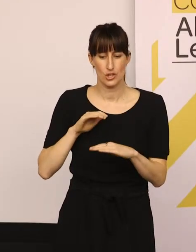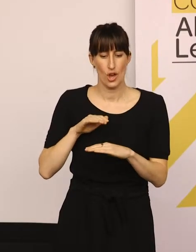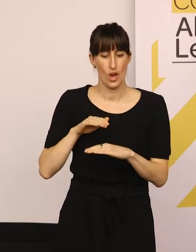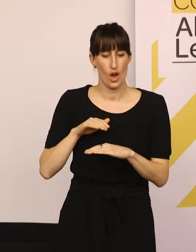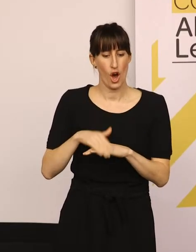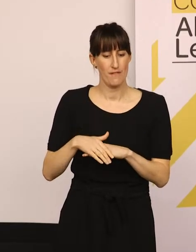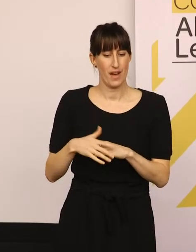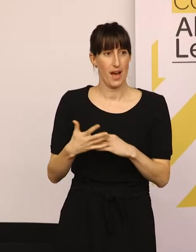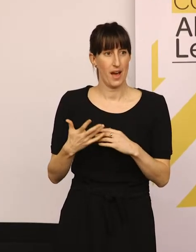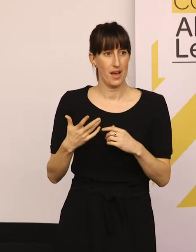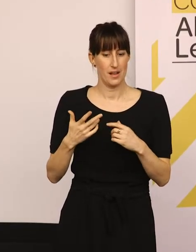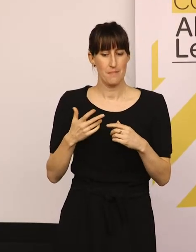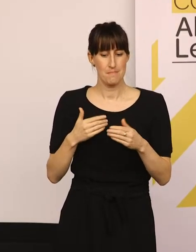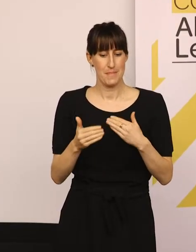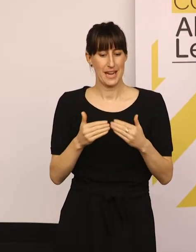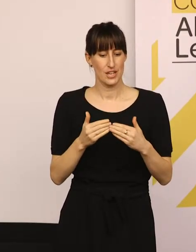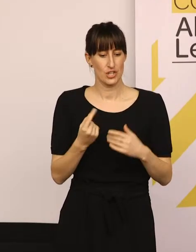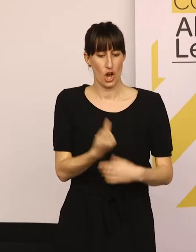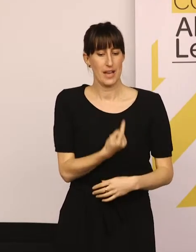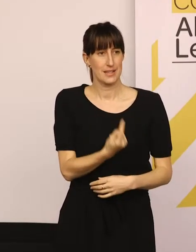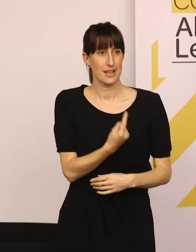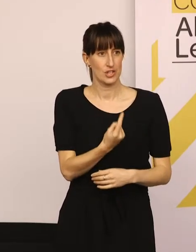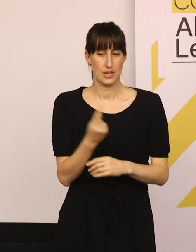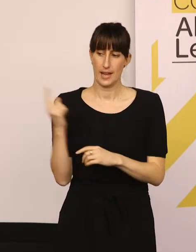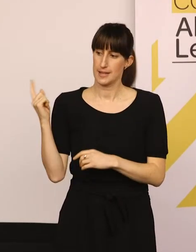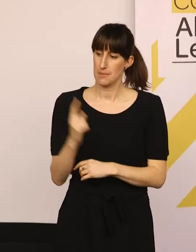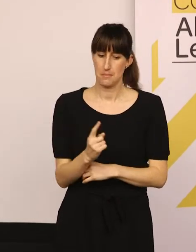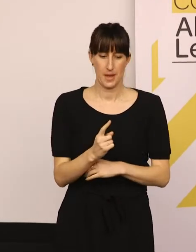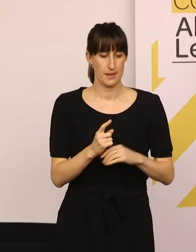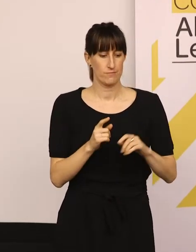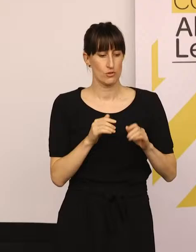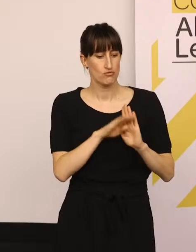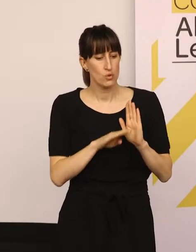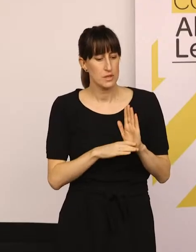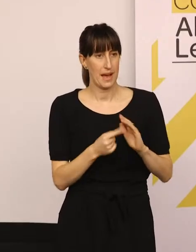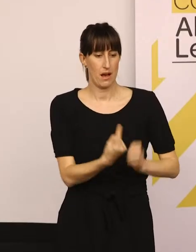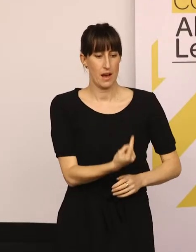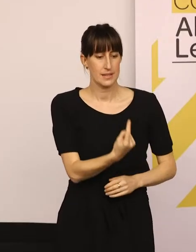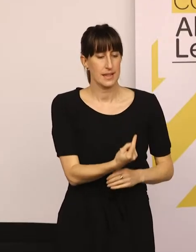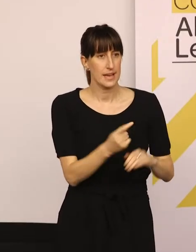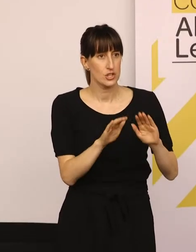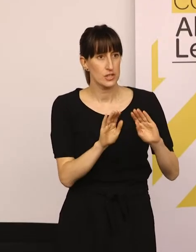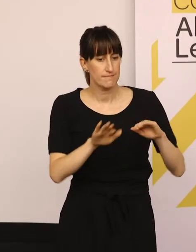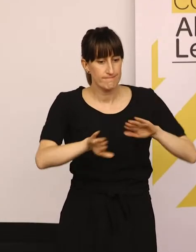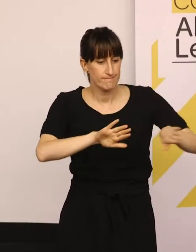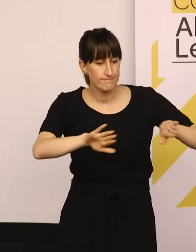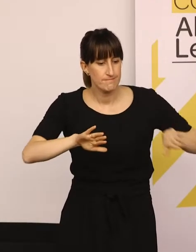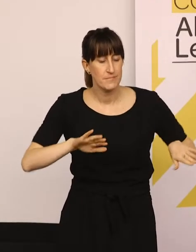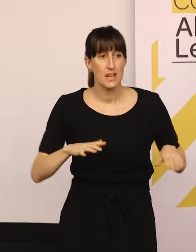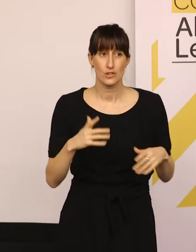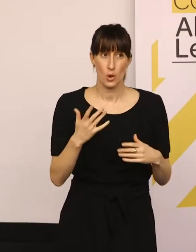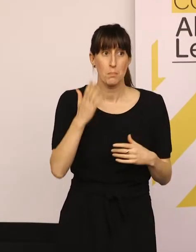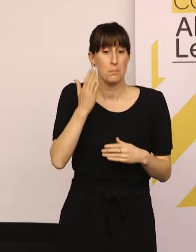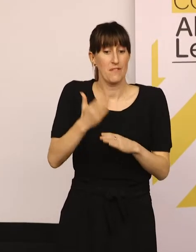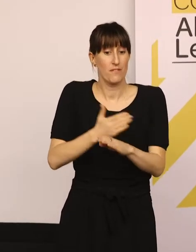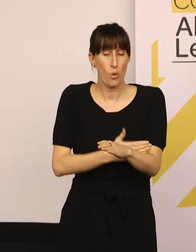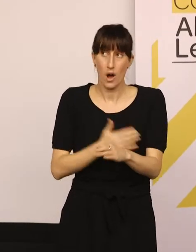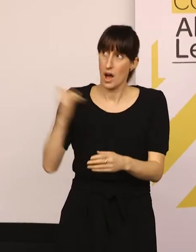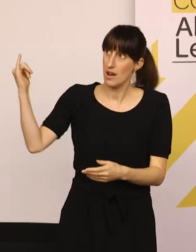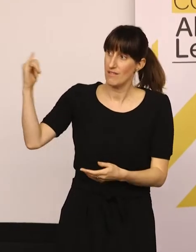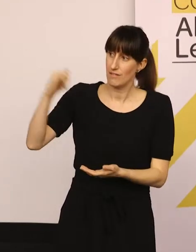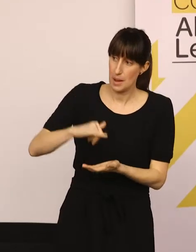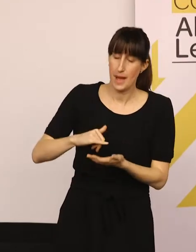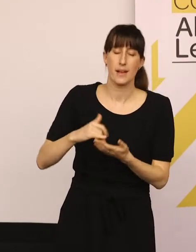going into managed isolation once they arrived. So yes, people should initiate that exemption process before they come. Please.